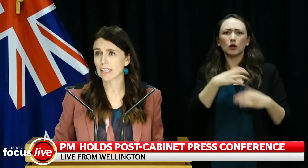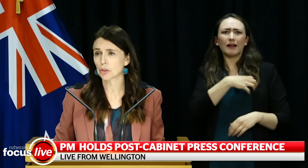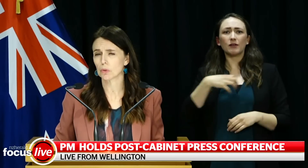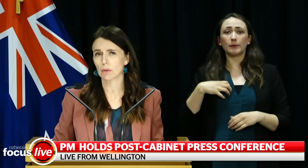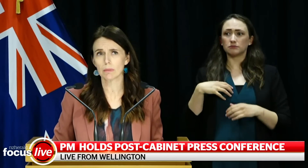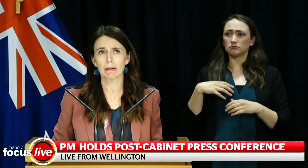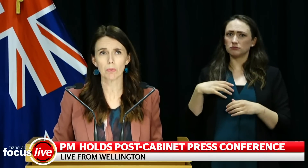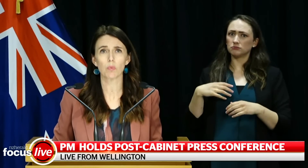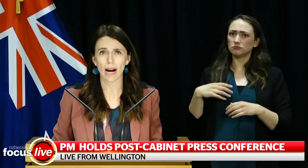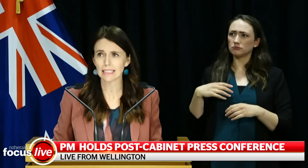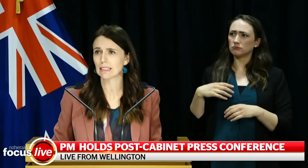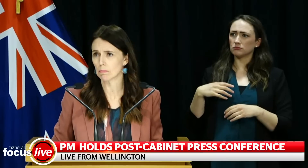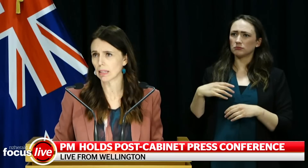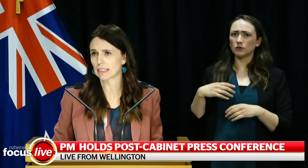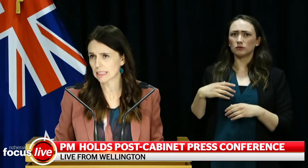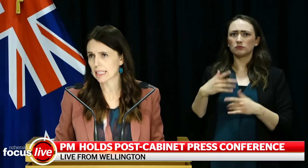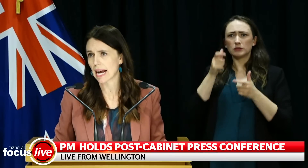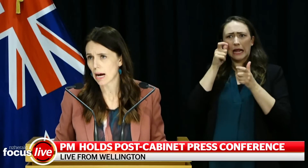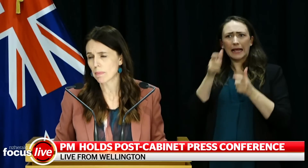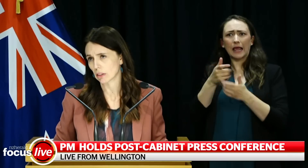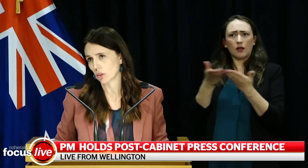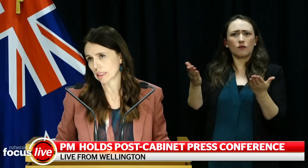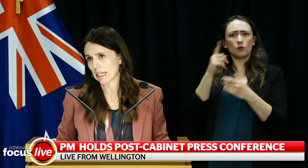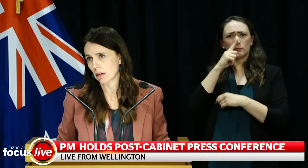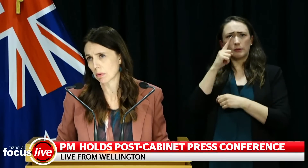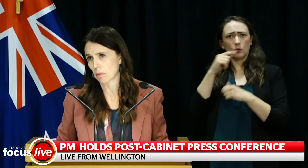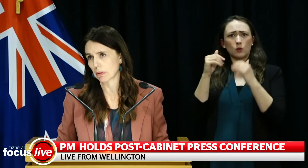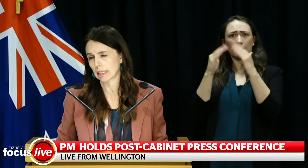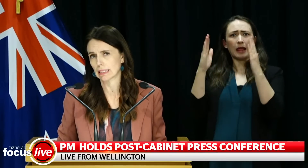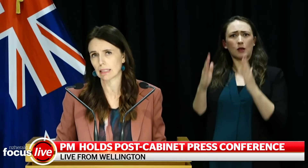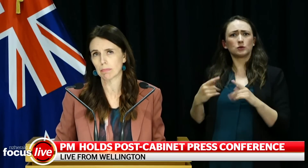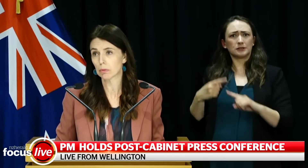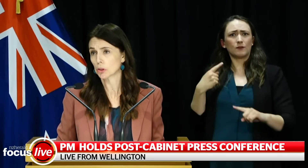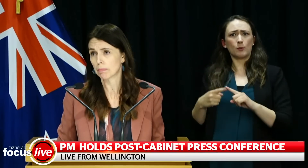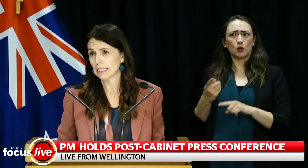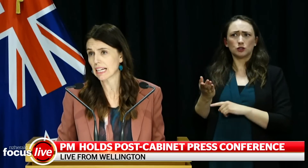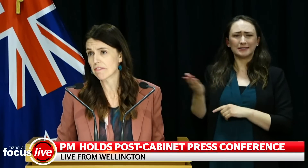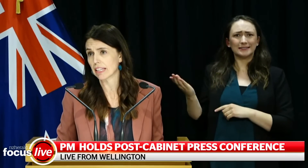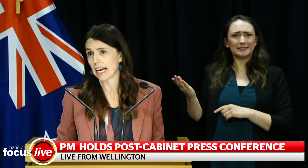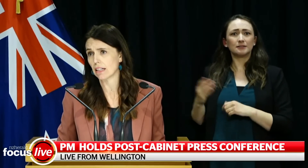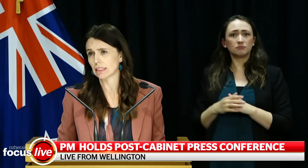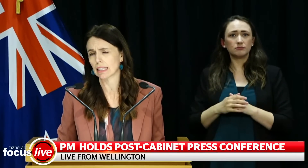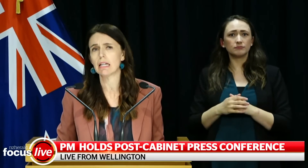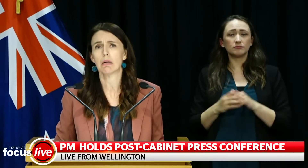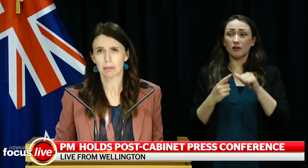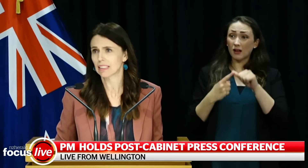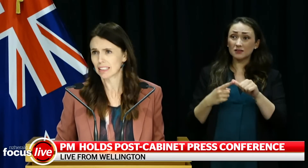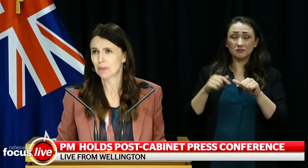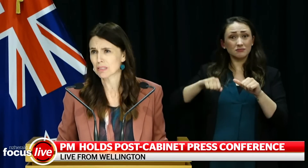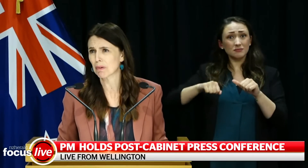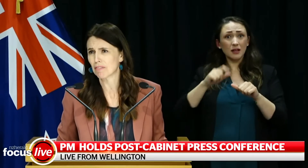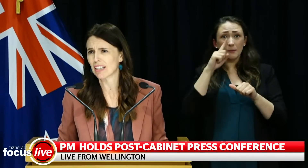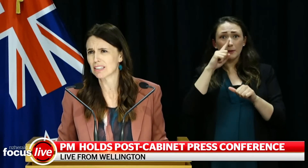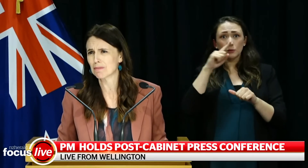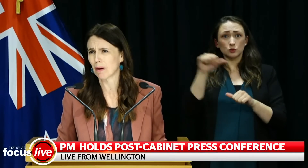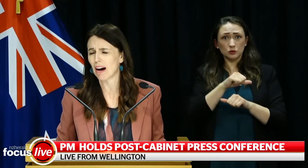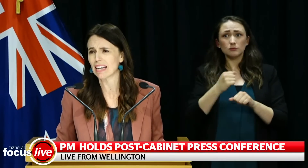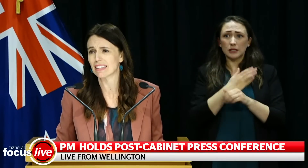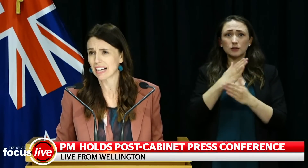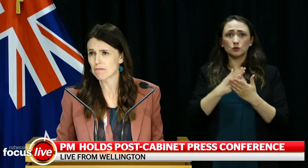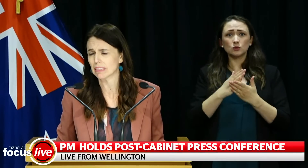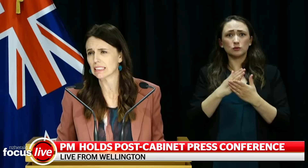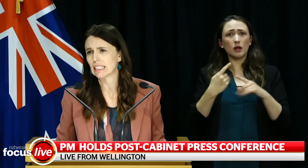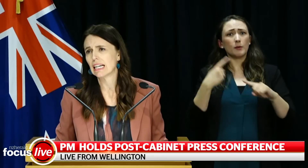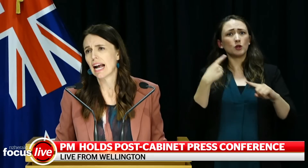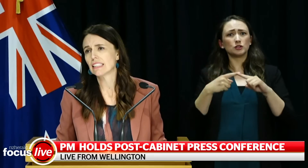want to make sure that when people raise complaints that they are being looked at appropriately. People should be safe in their housing, particularly when it's provided by